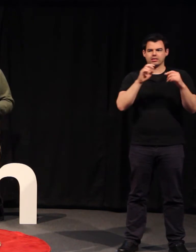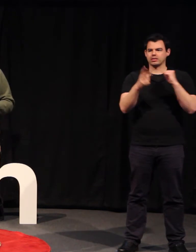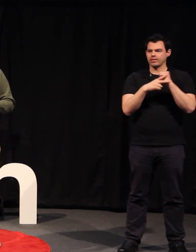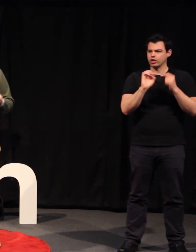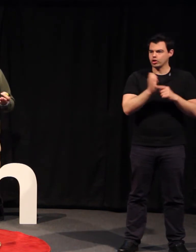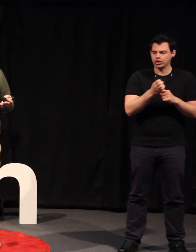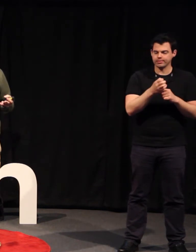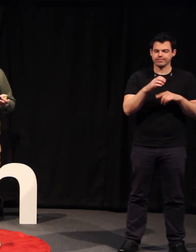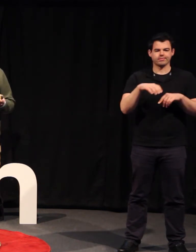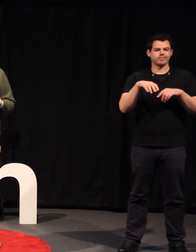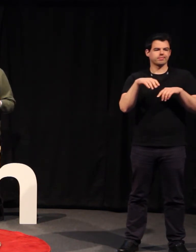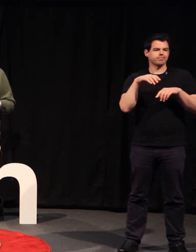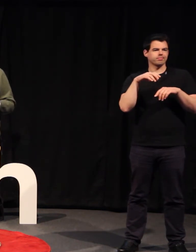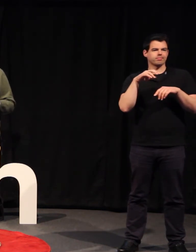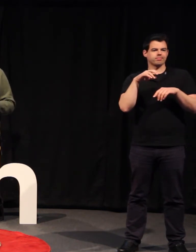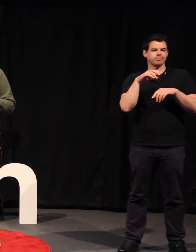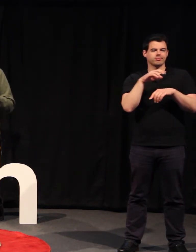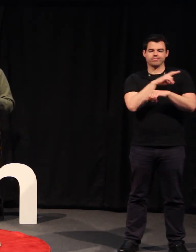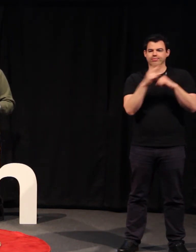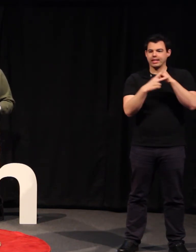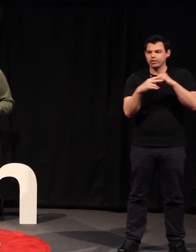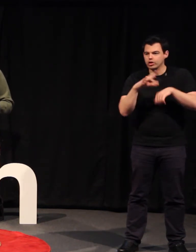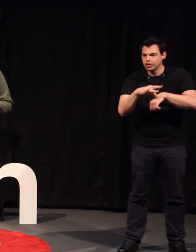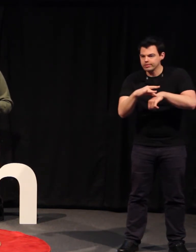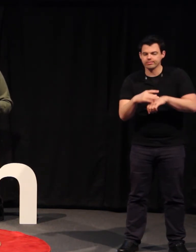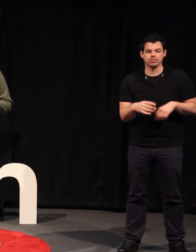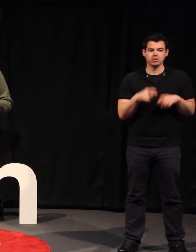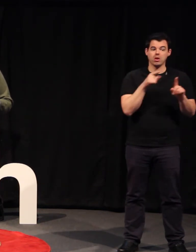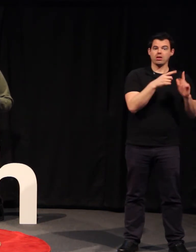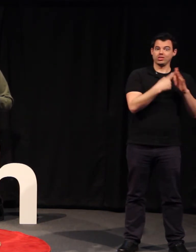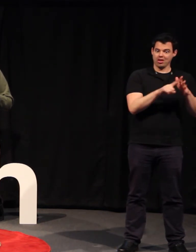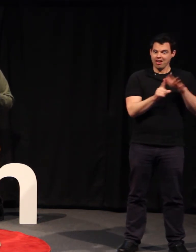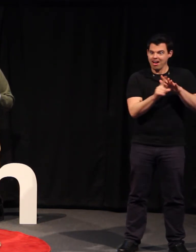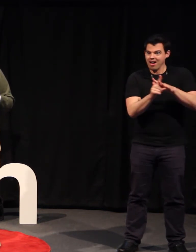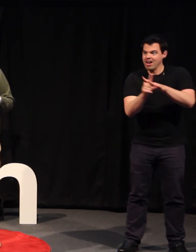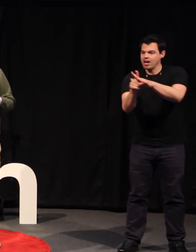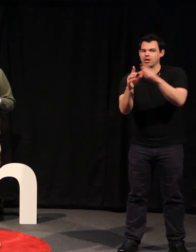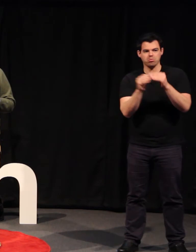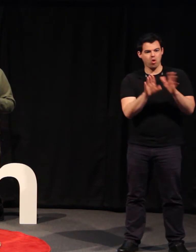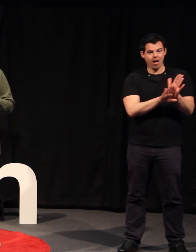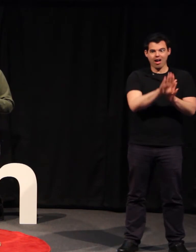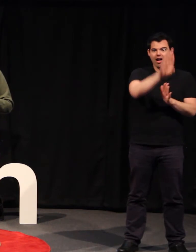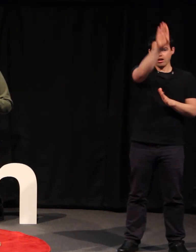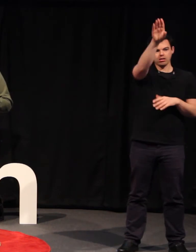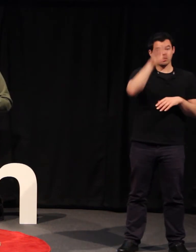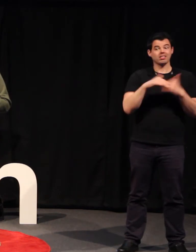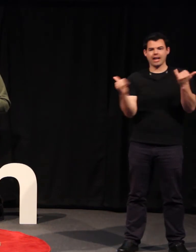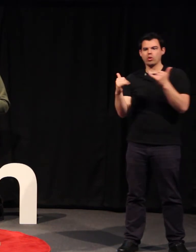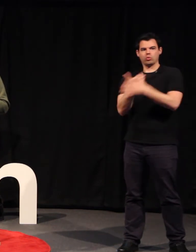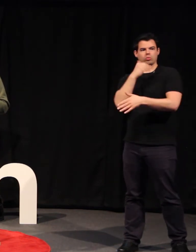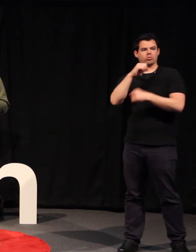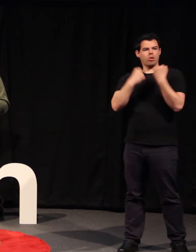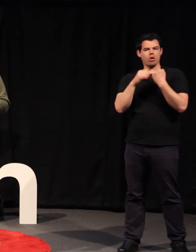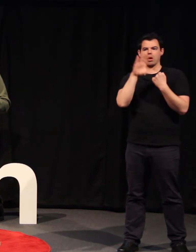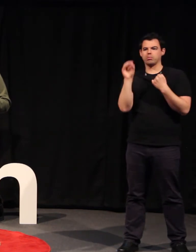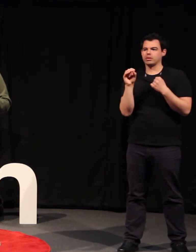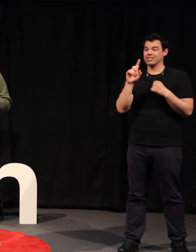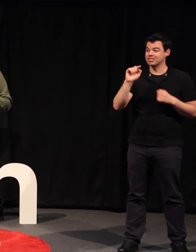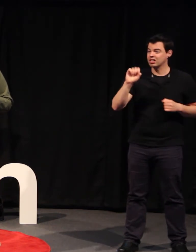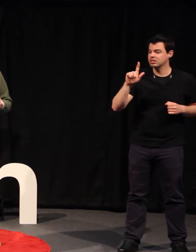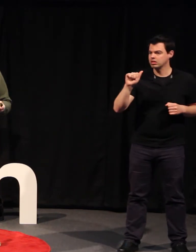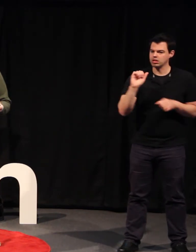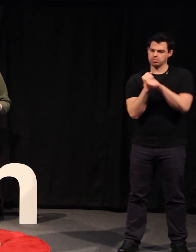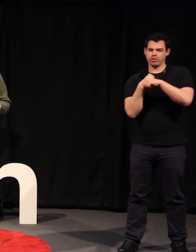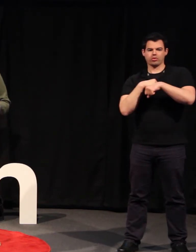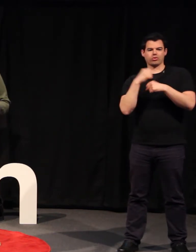we have even new car companies like Tesla making brand new cars. And it's very easy to see where we're headed. There's a trajectory there.